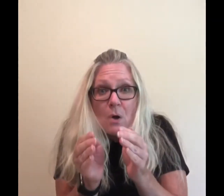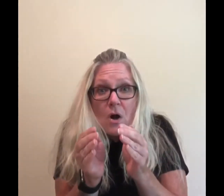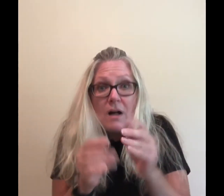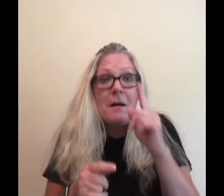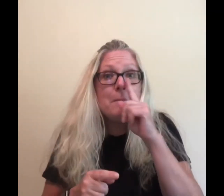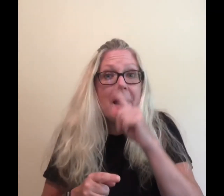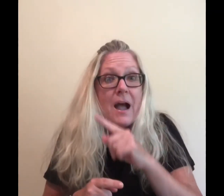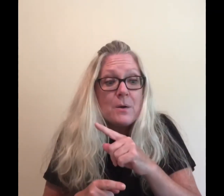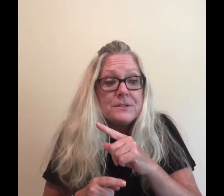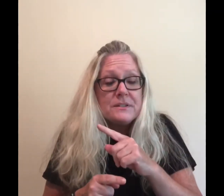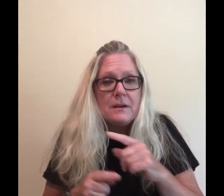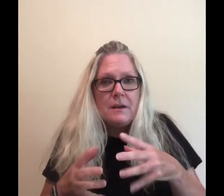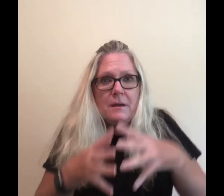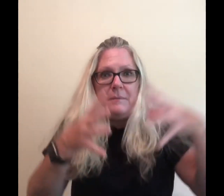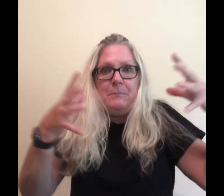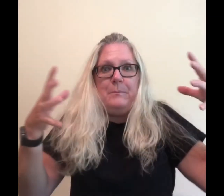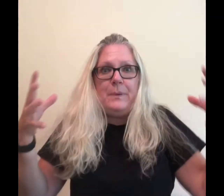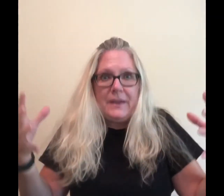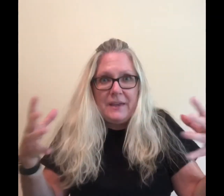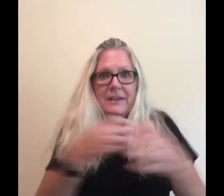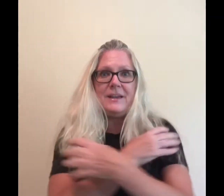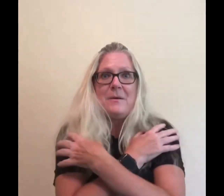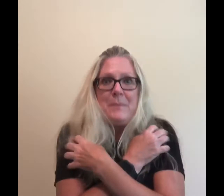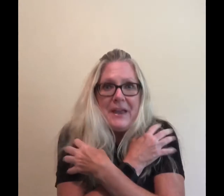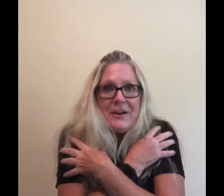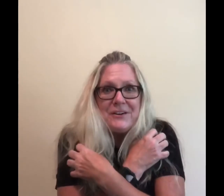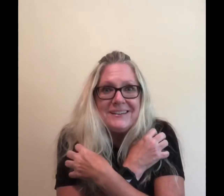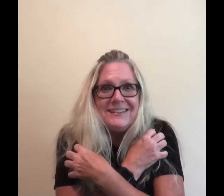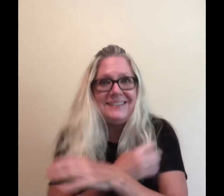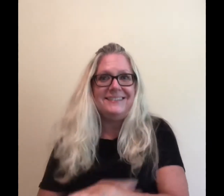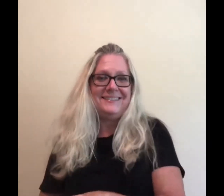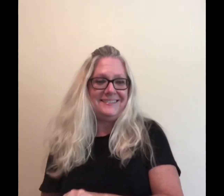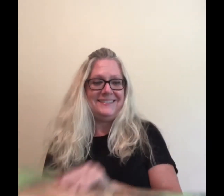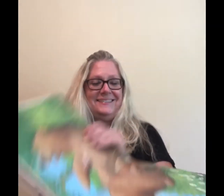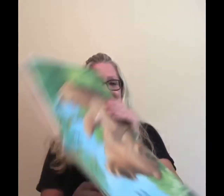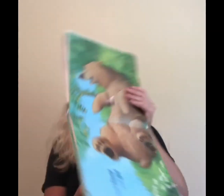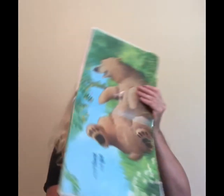Small mouse, big bear.